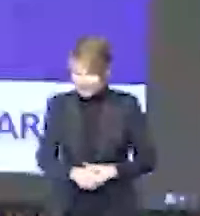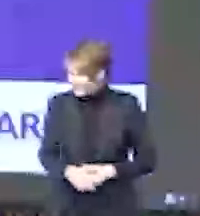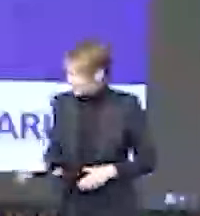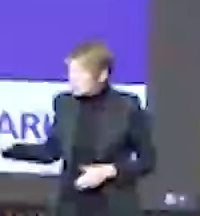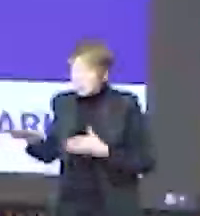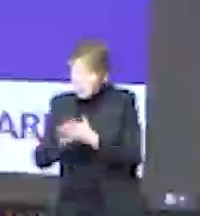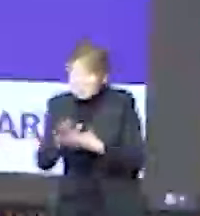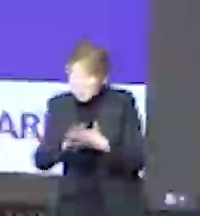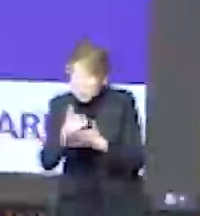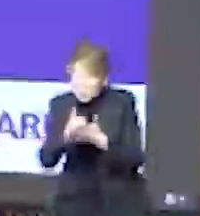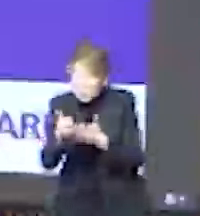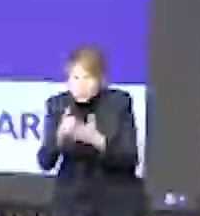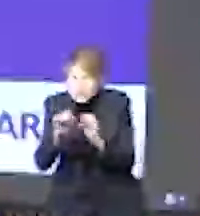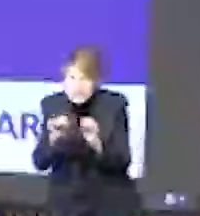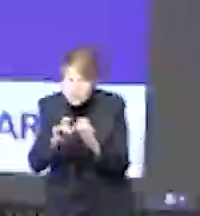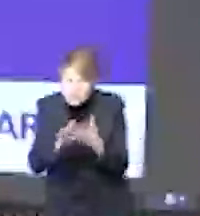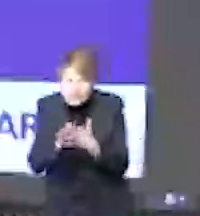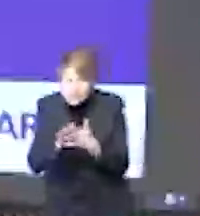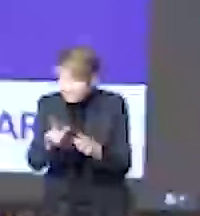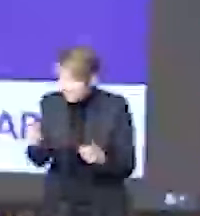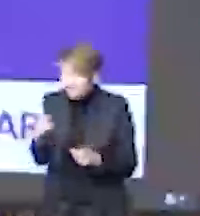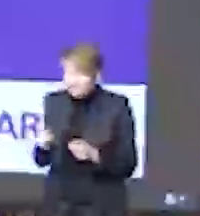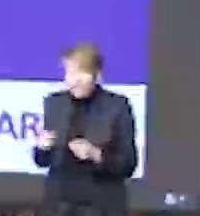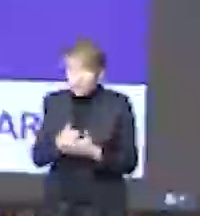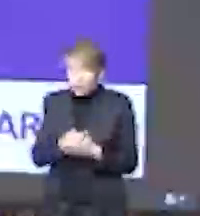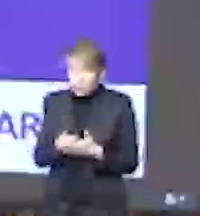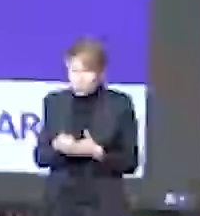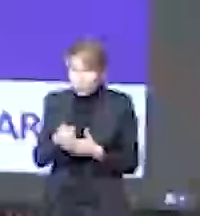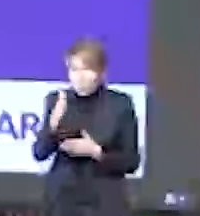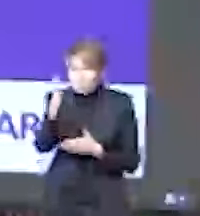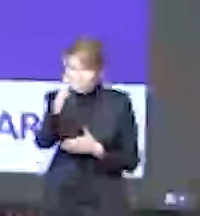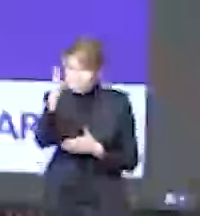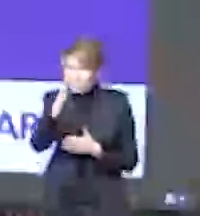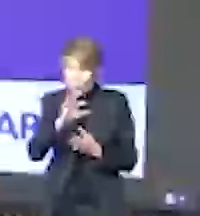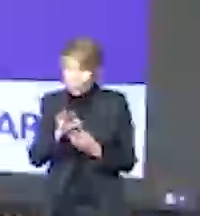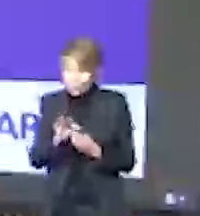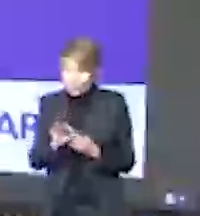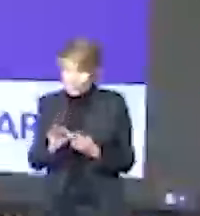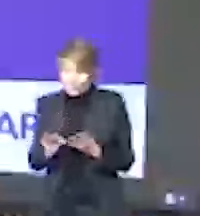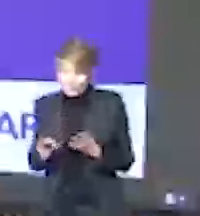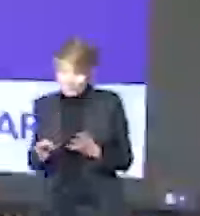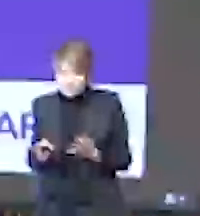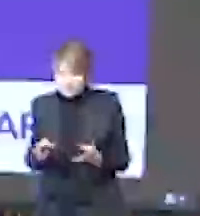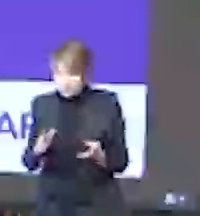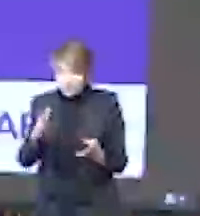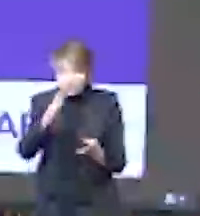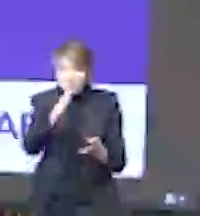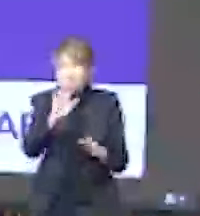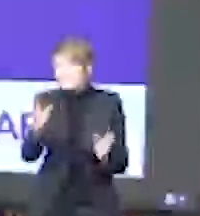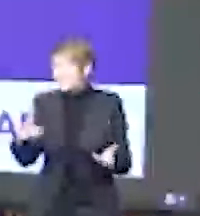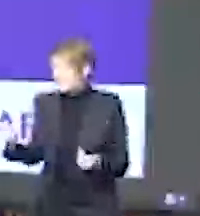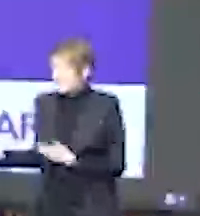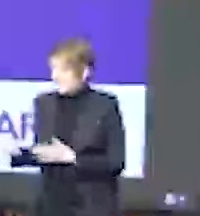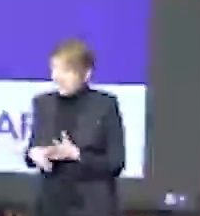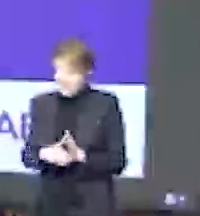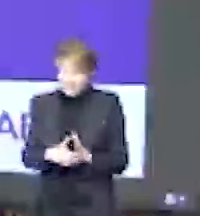What do you mean by the usual systems? The usual options to raise. I'll give you a really common